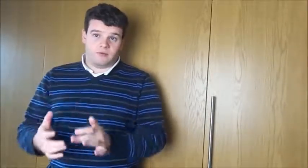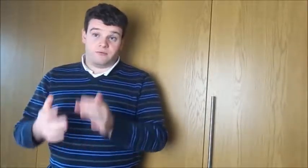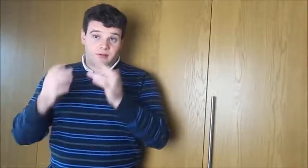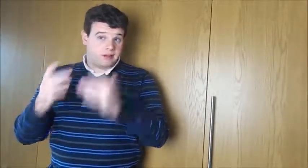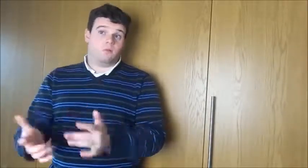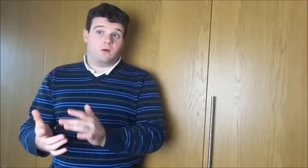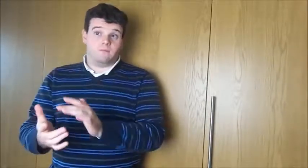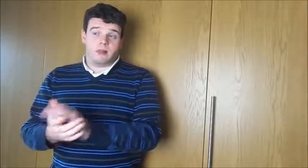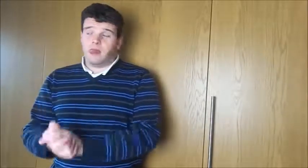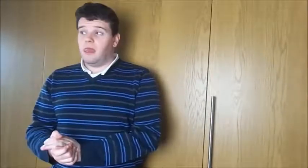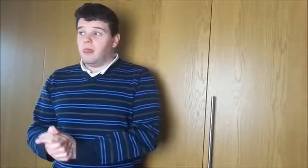other she will.